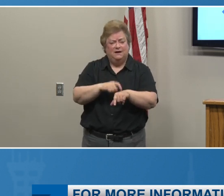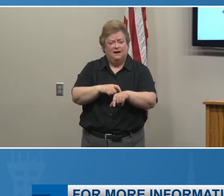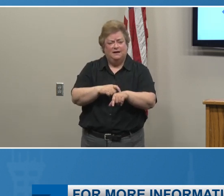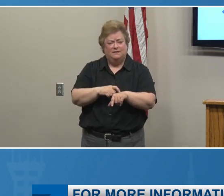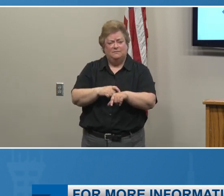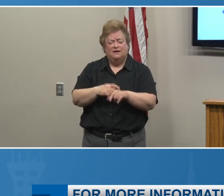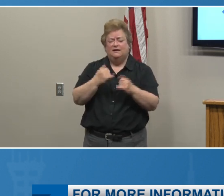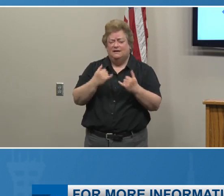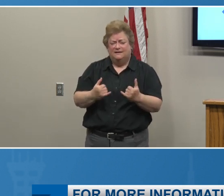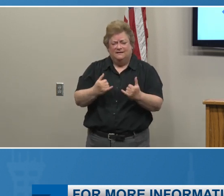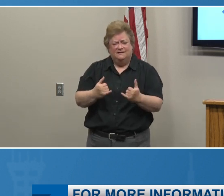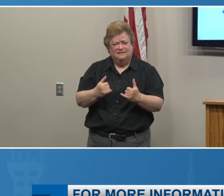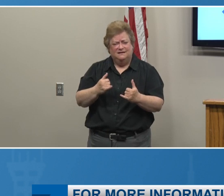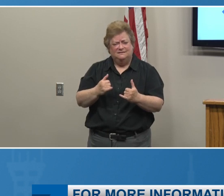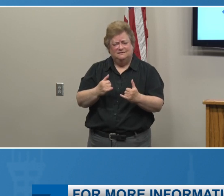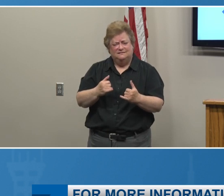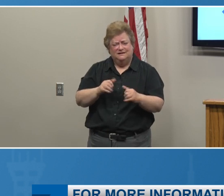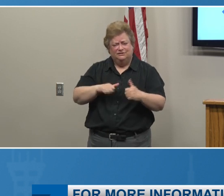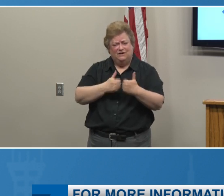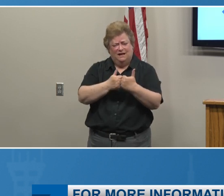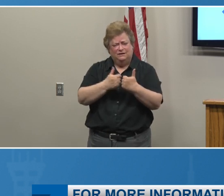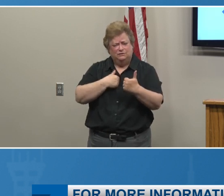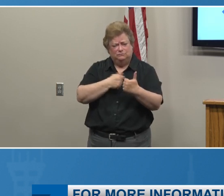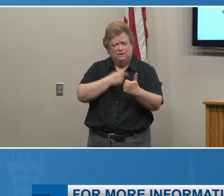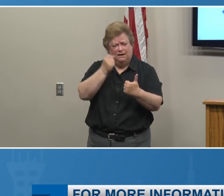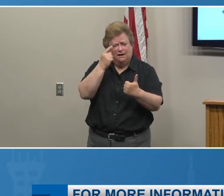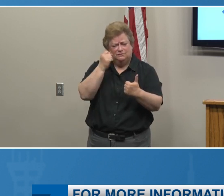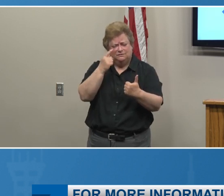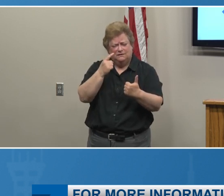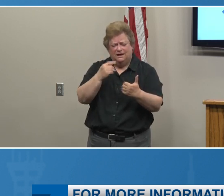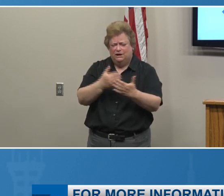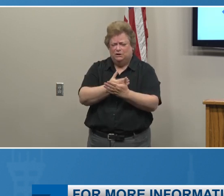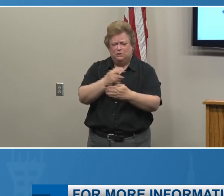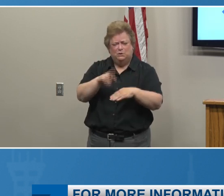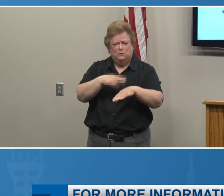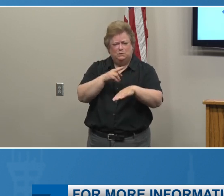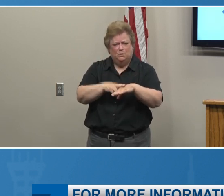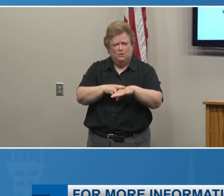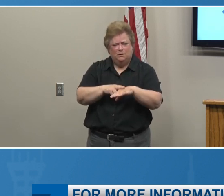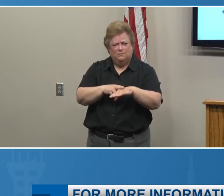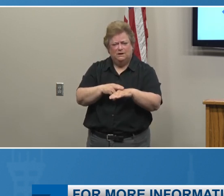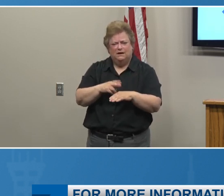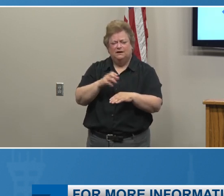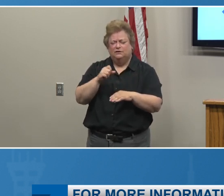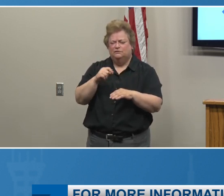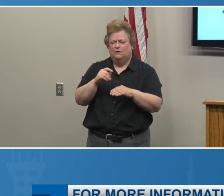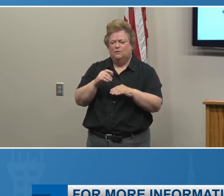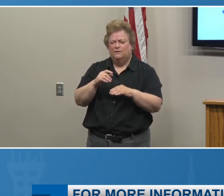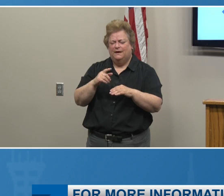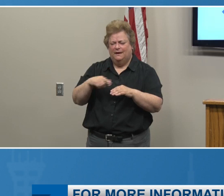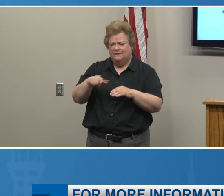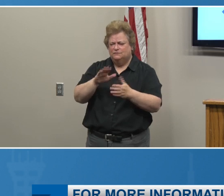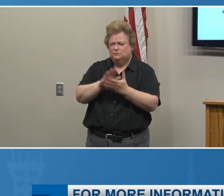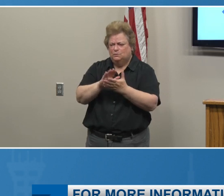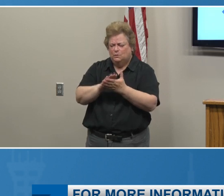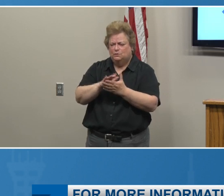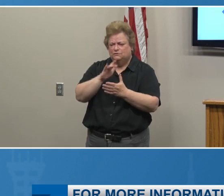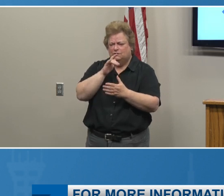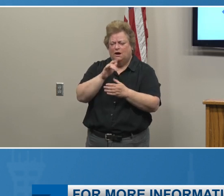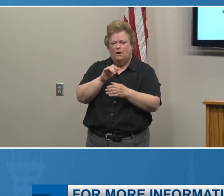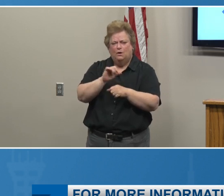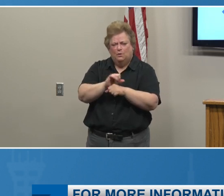that this is a challenge this is a new normal that we're all facing and so buildings are working to really streamline communication